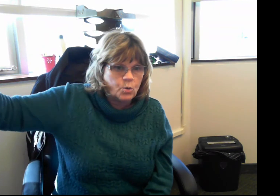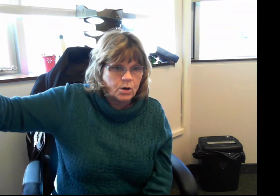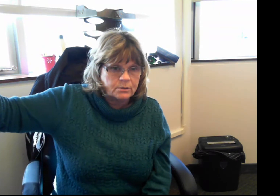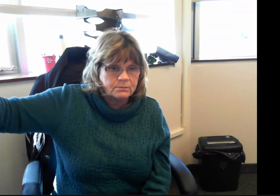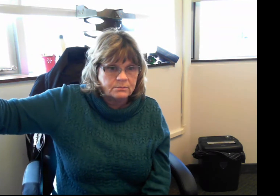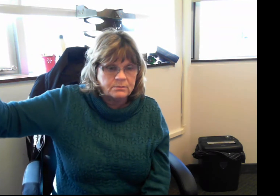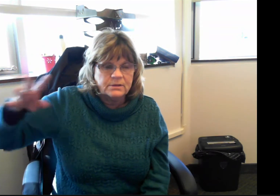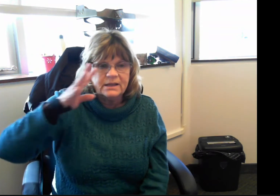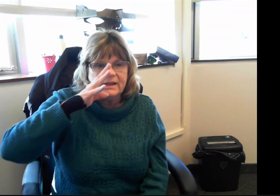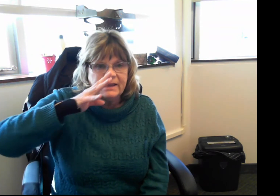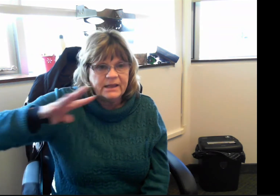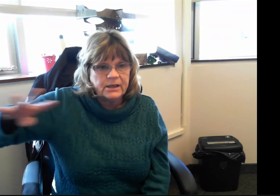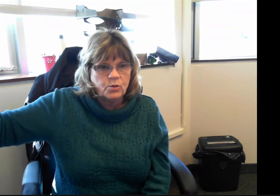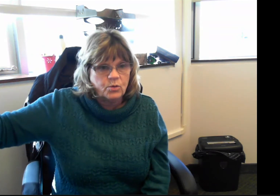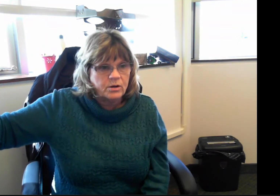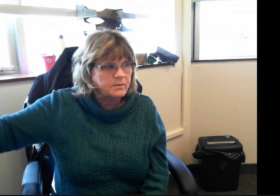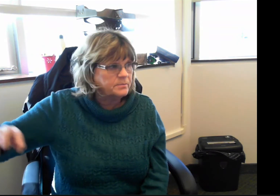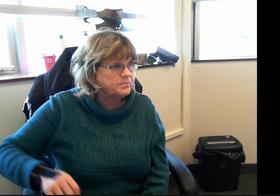ignore. Ignore.